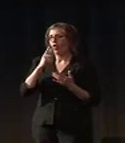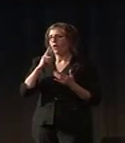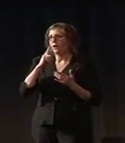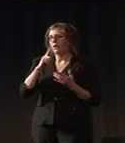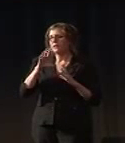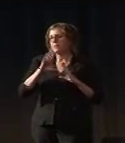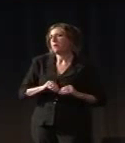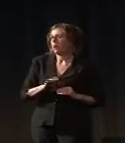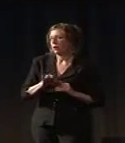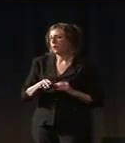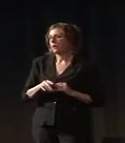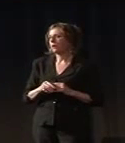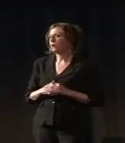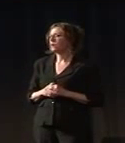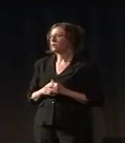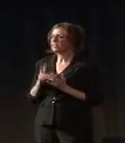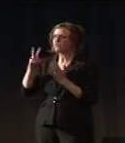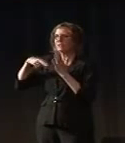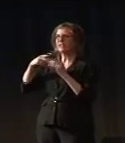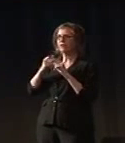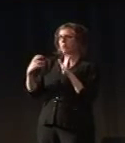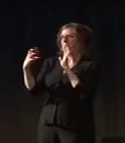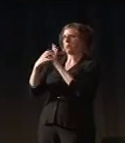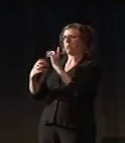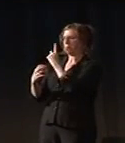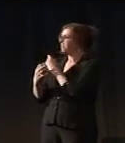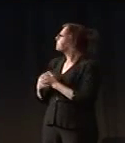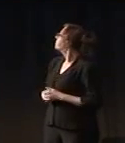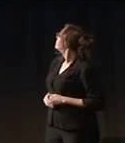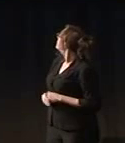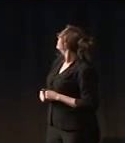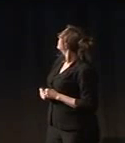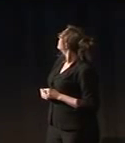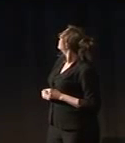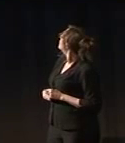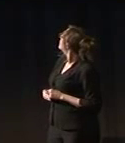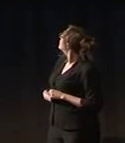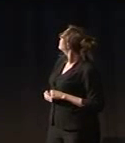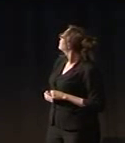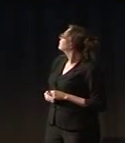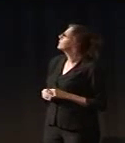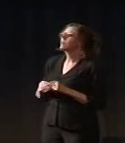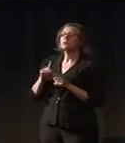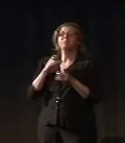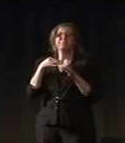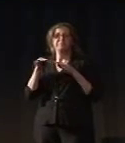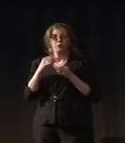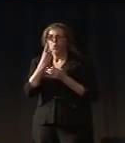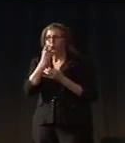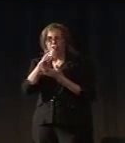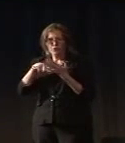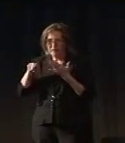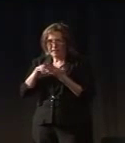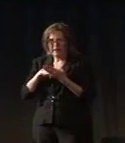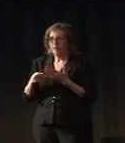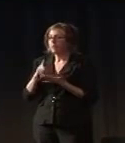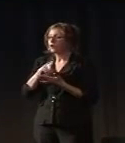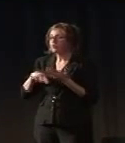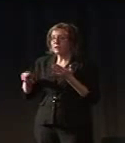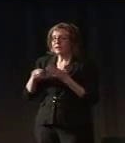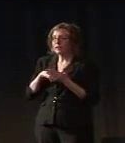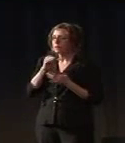naive believers, but the one who offers the participants arenas in which to gather. The critic is not the one who alternates haphazardly